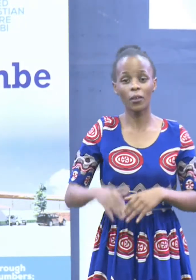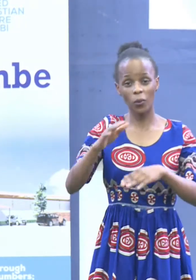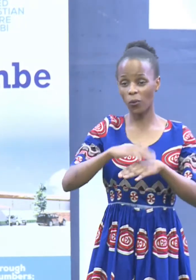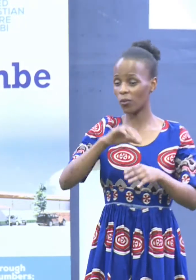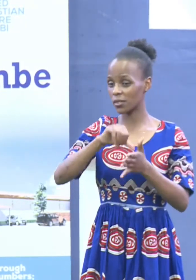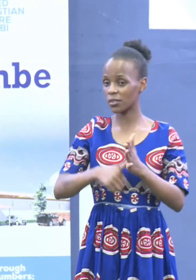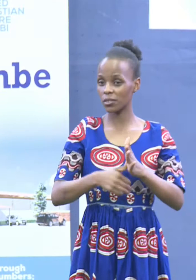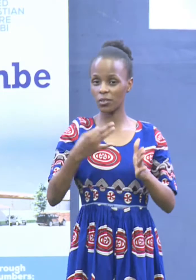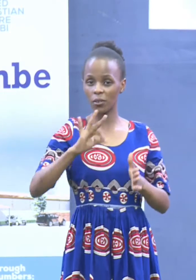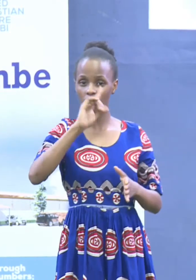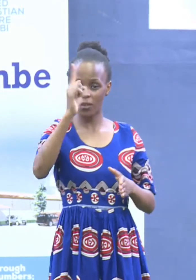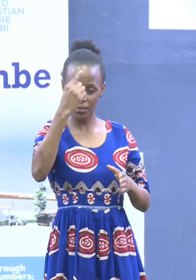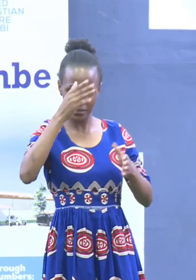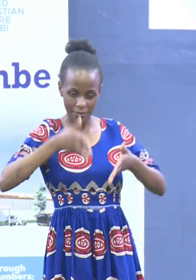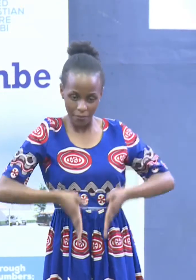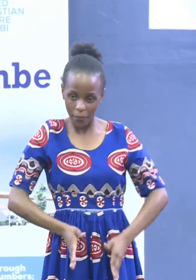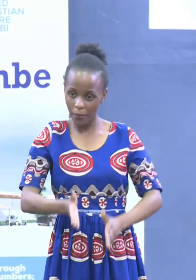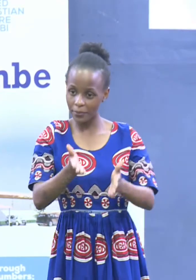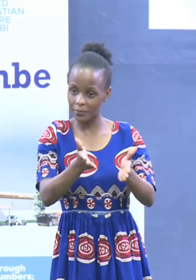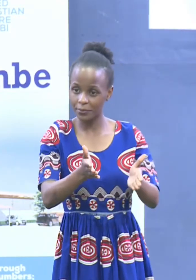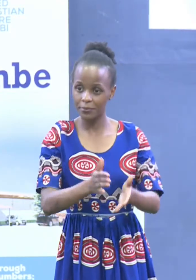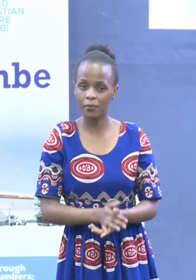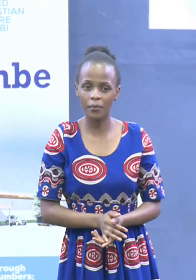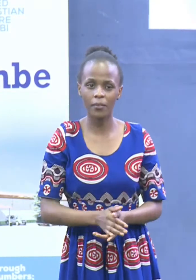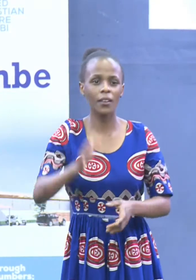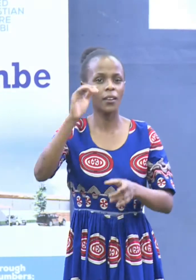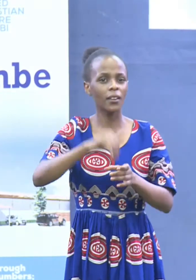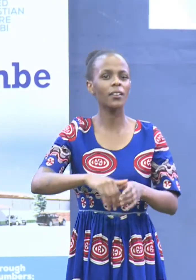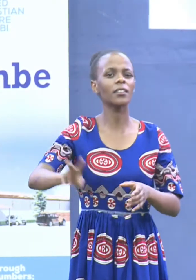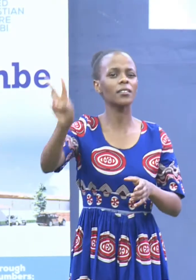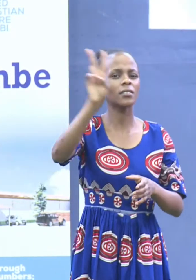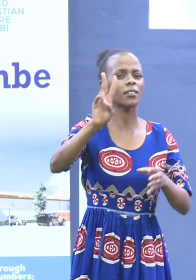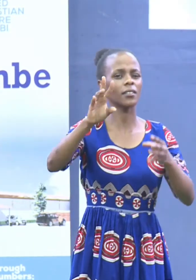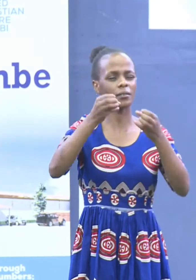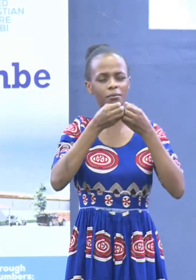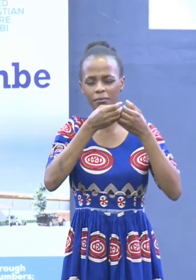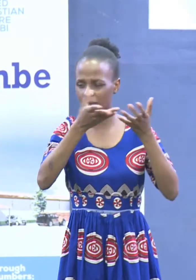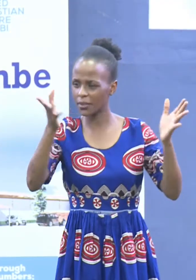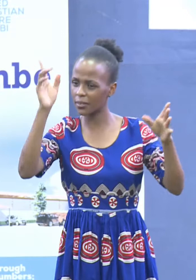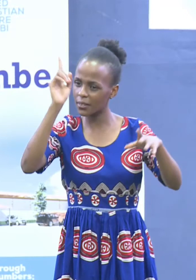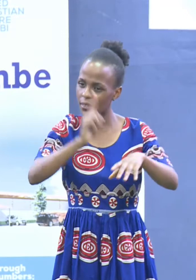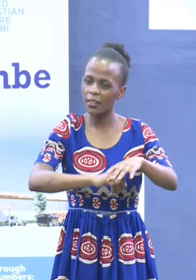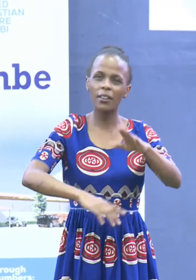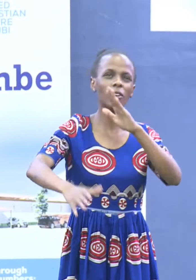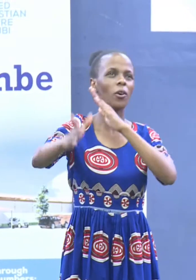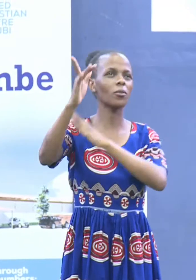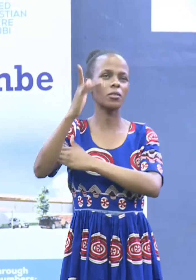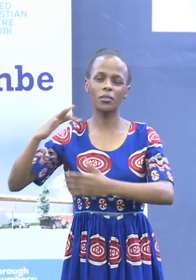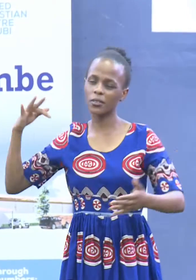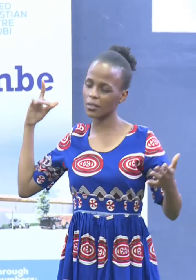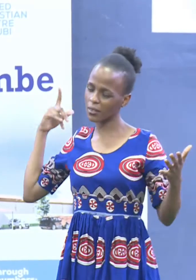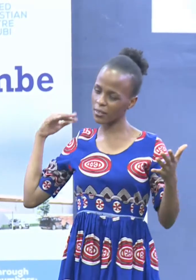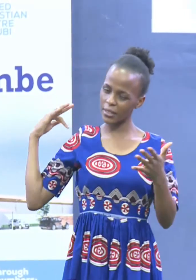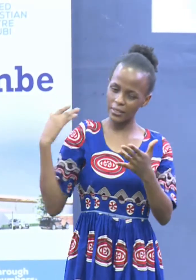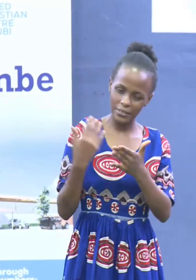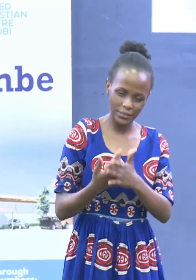yo mubereberye. Concerning the firstborn. Mubyawandikiwe mirundi mingi azenga wanyisa. And in the scriptures,